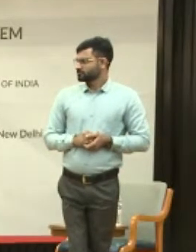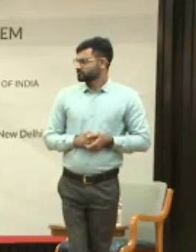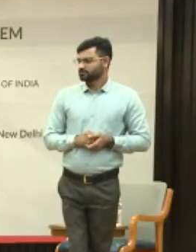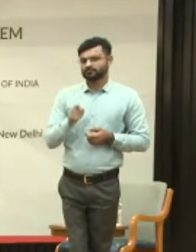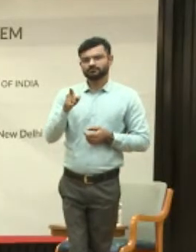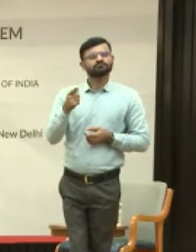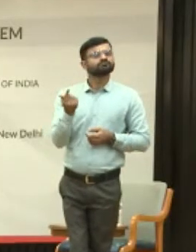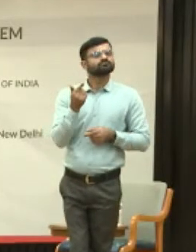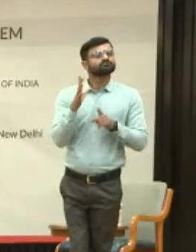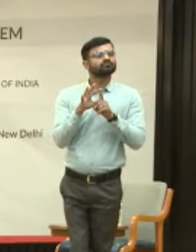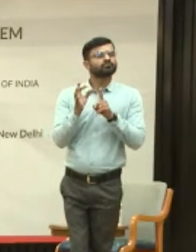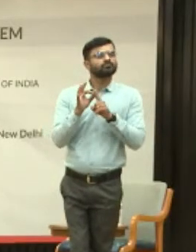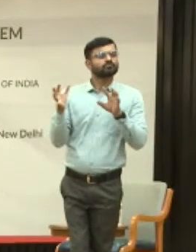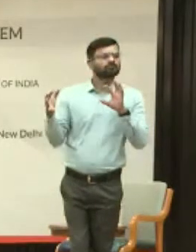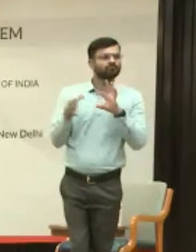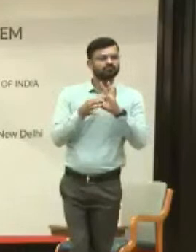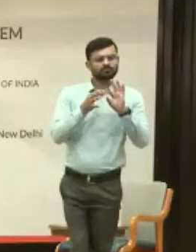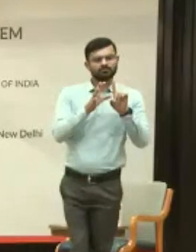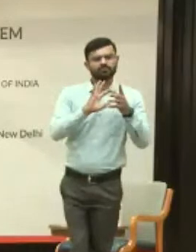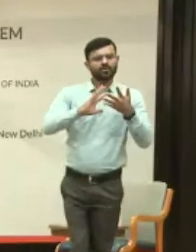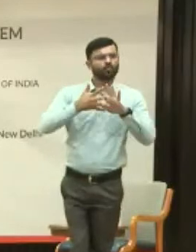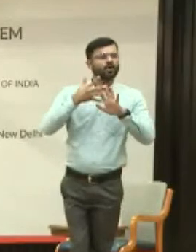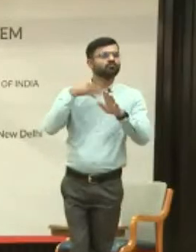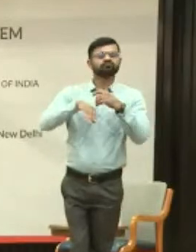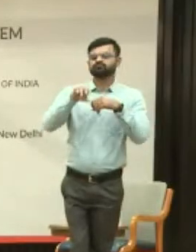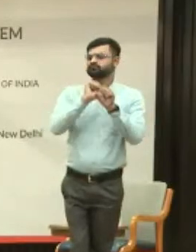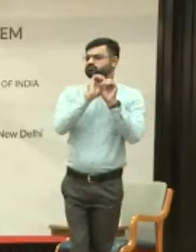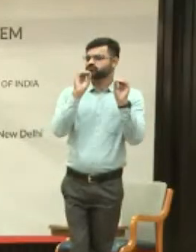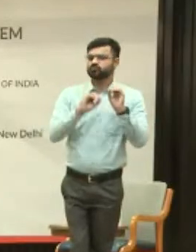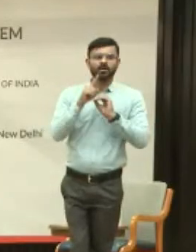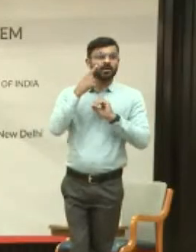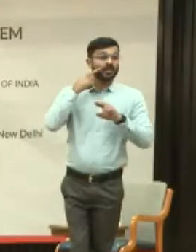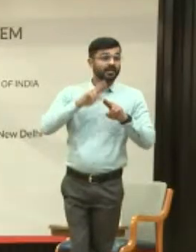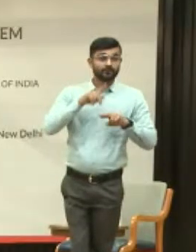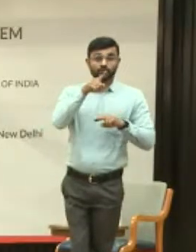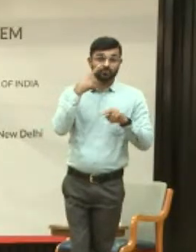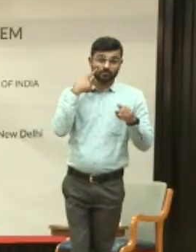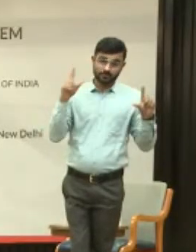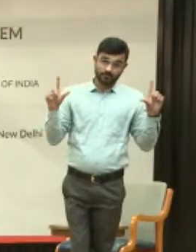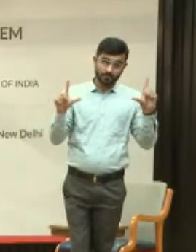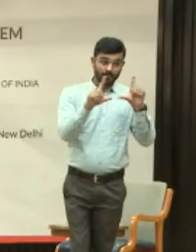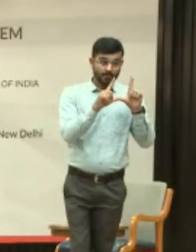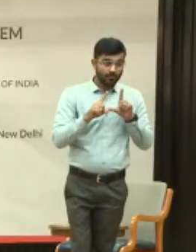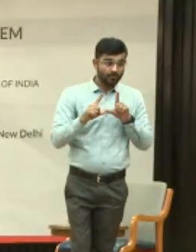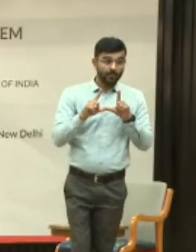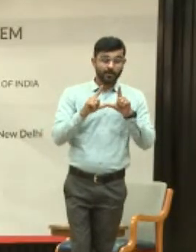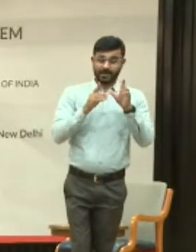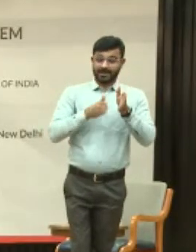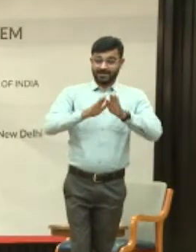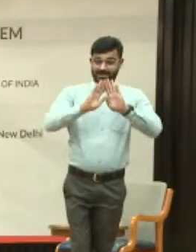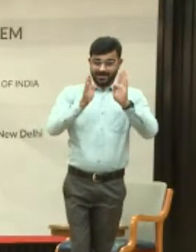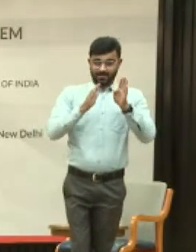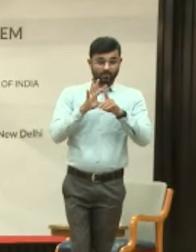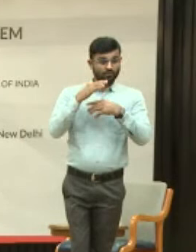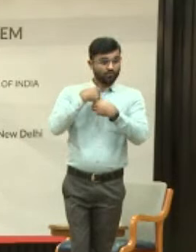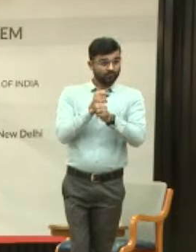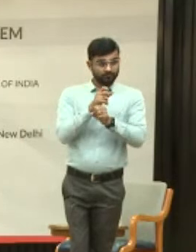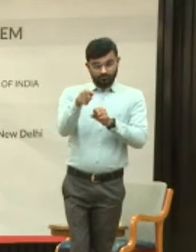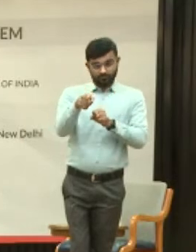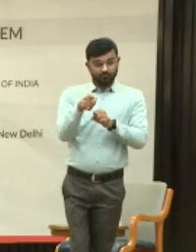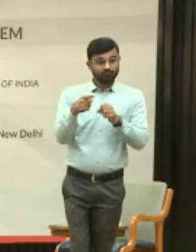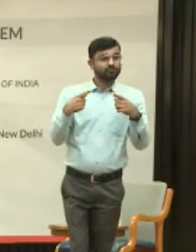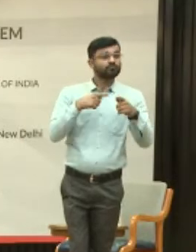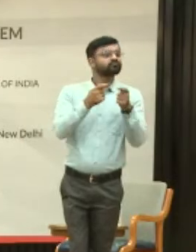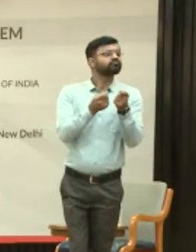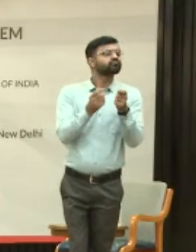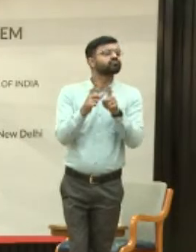can become dysfunctional only if, one, you can prove the statute has not been in